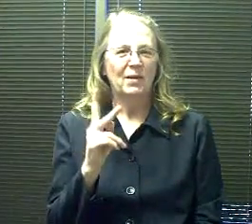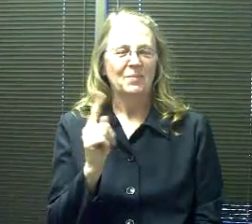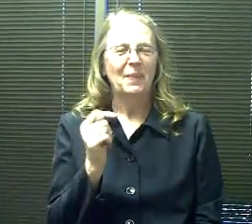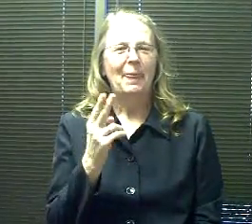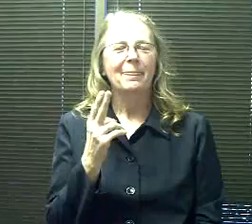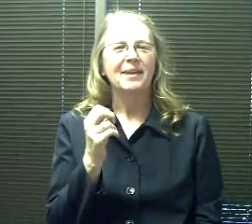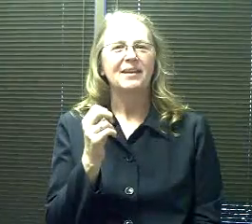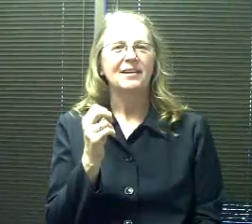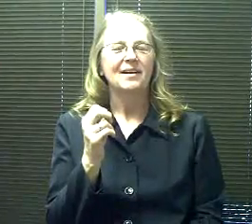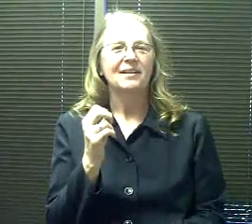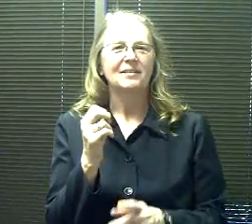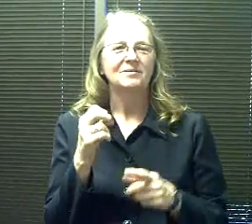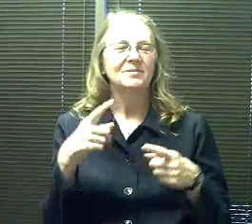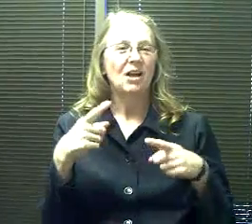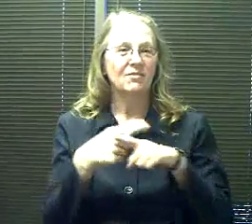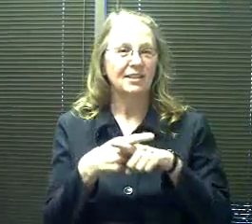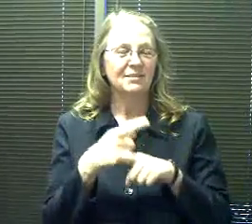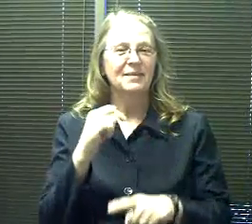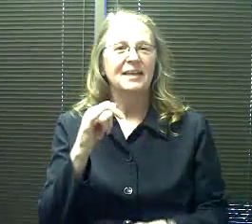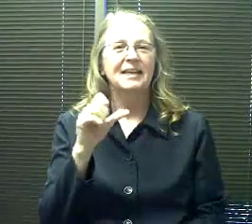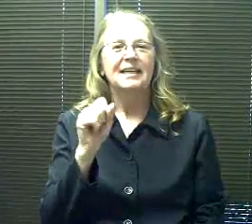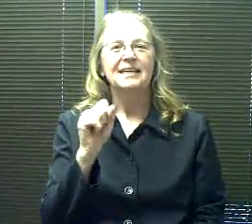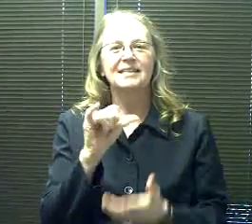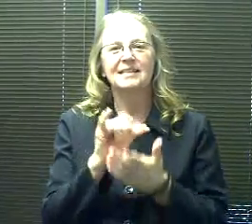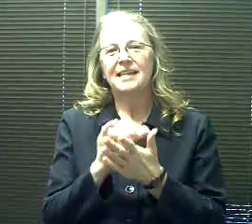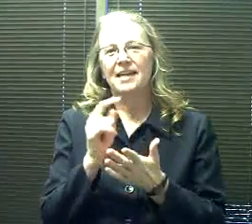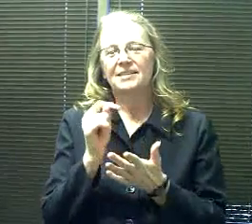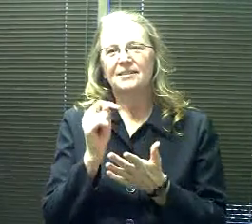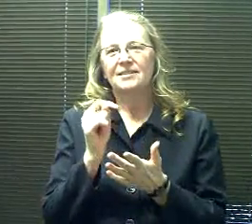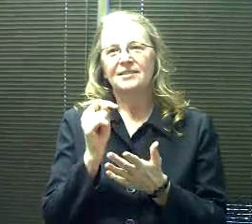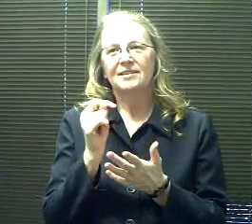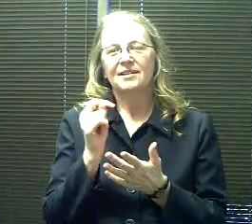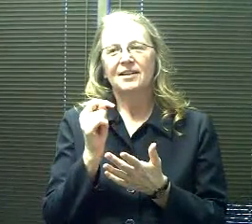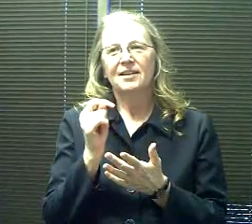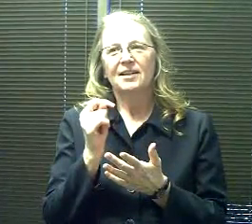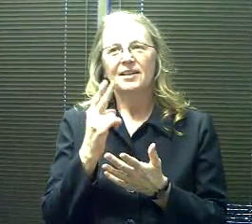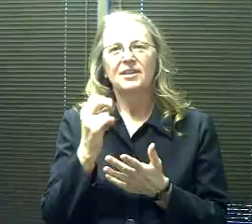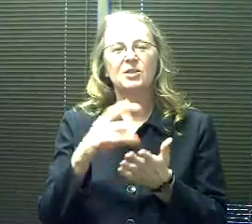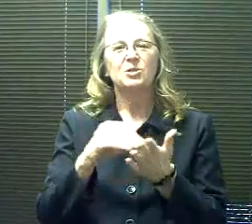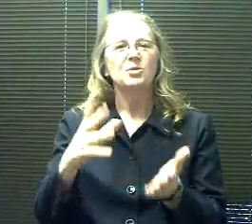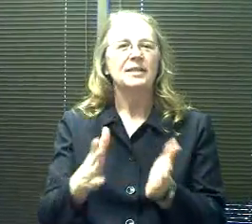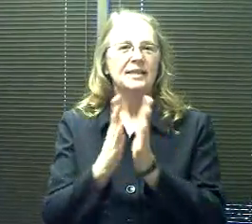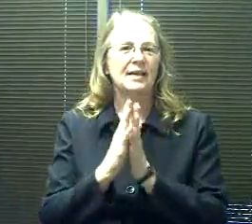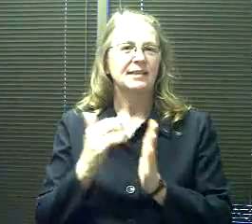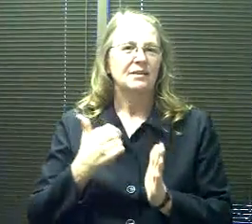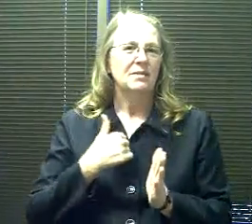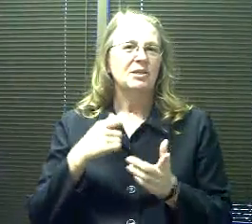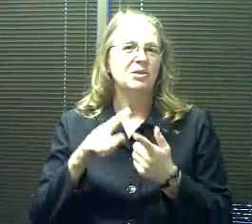Okay, the conflict is that the student is asking me